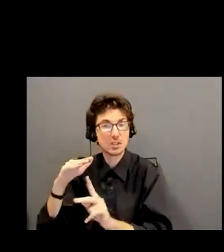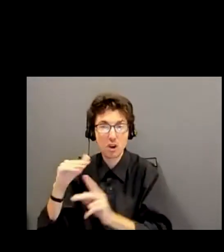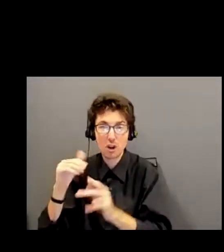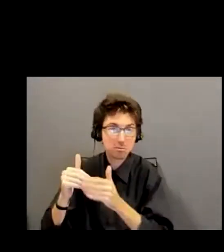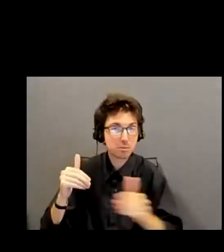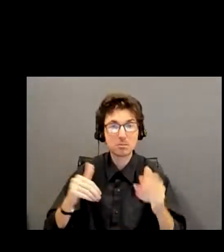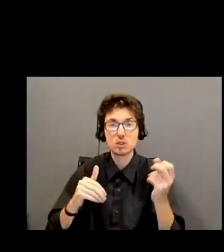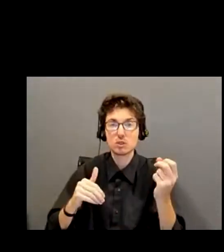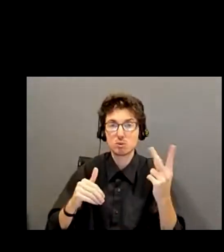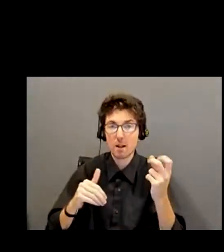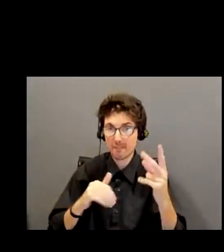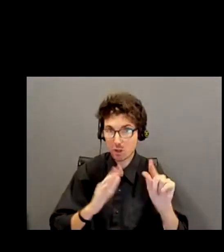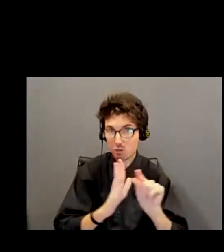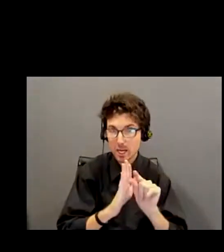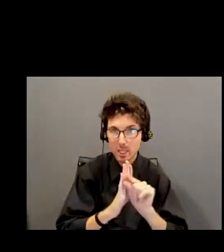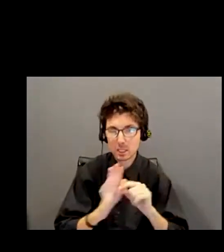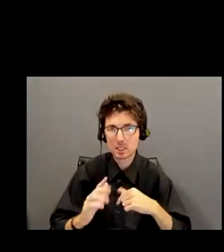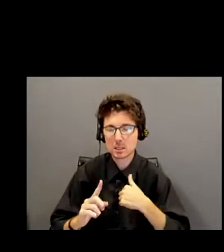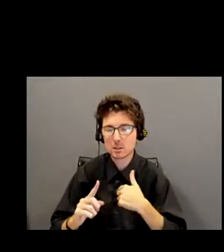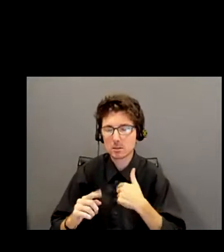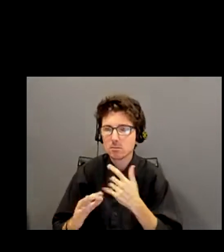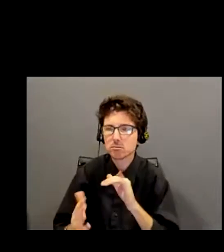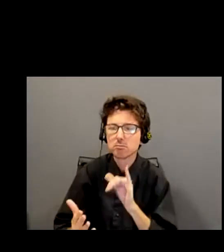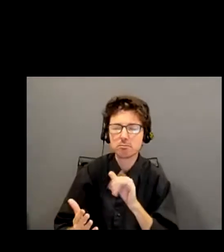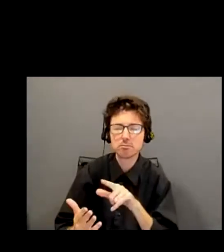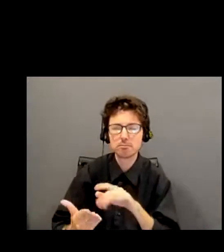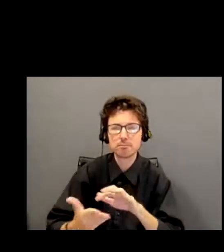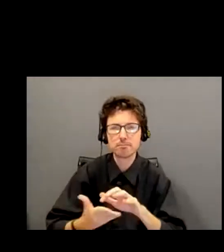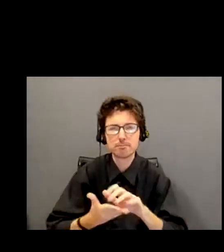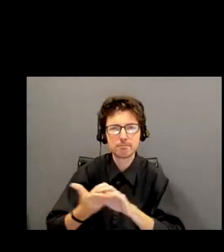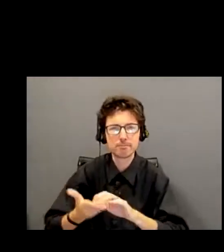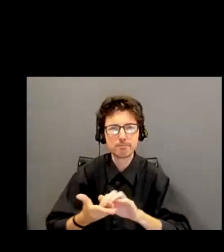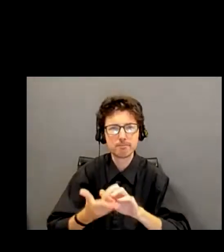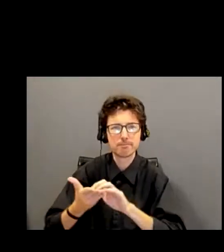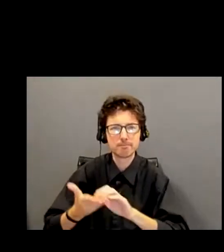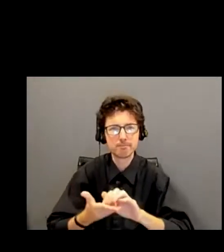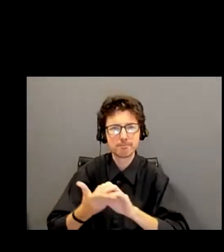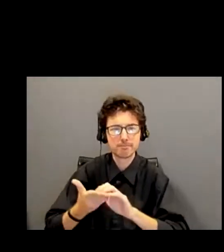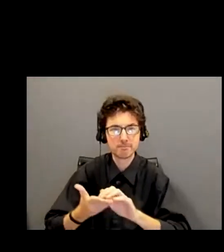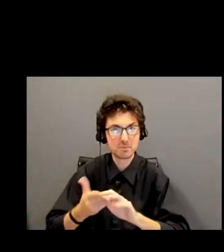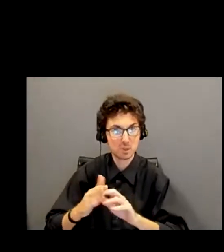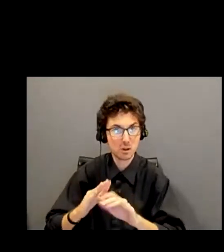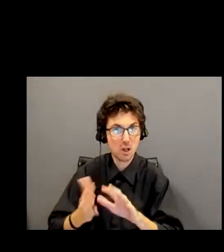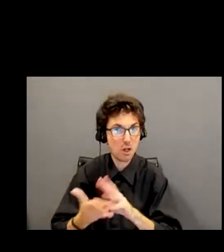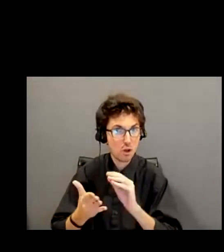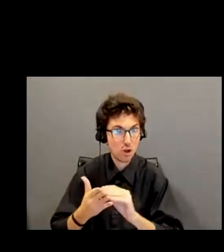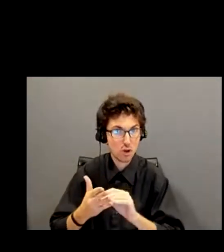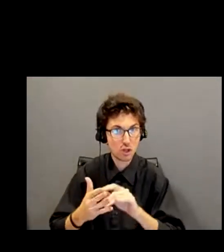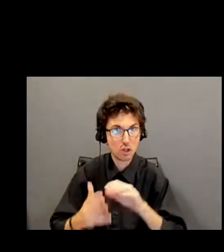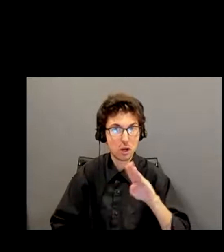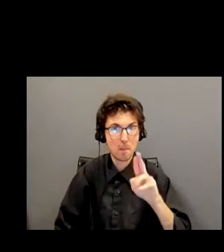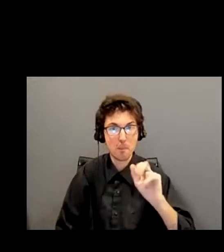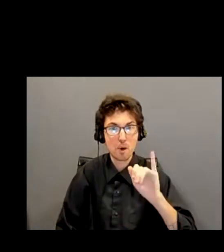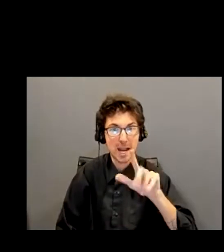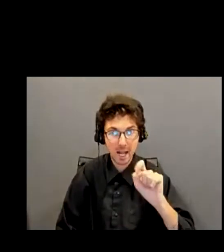was taught how to read and write Braille over my last 2 kindergarten years and knew Braille quite